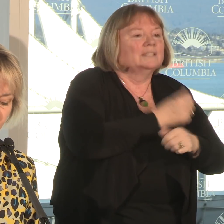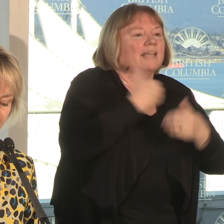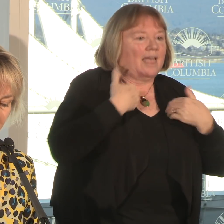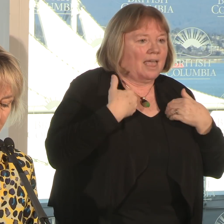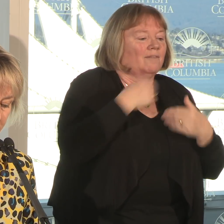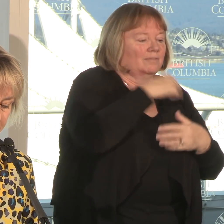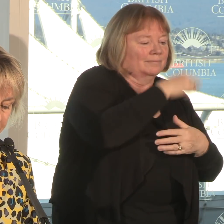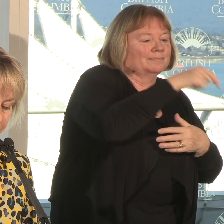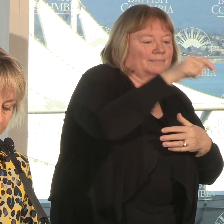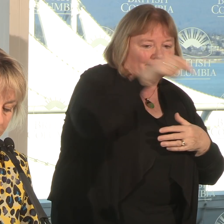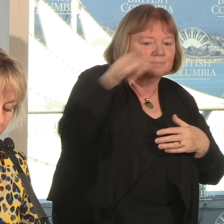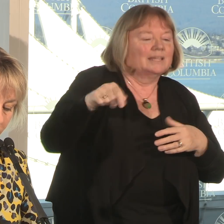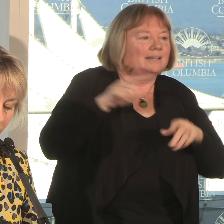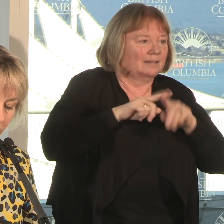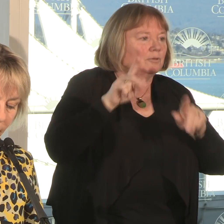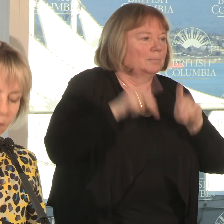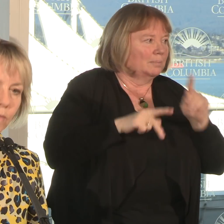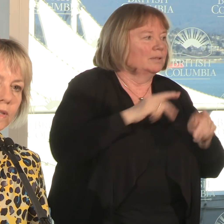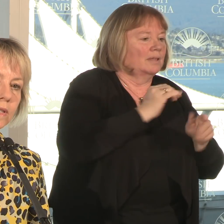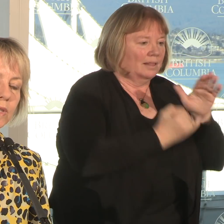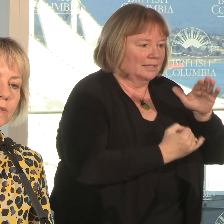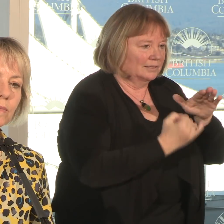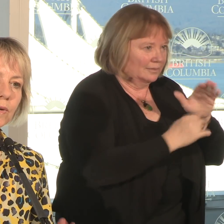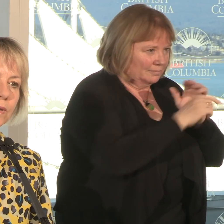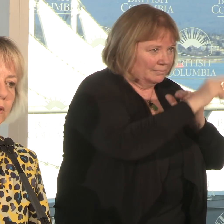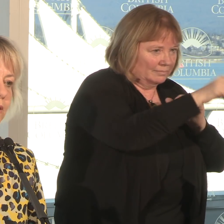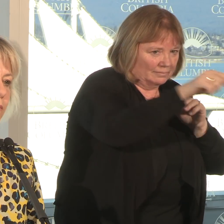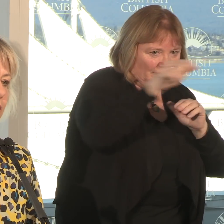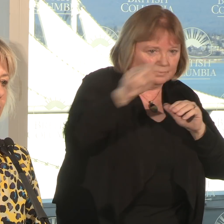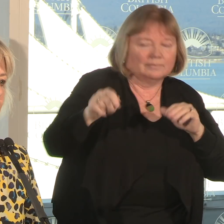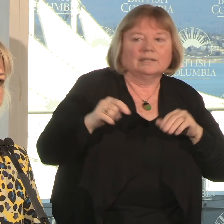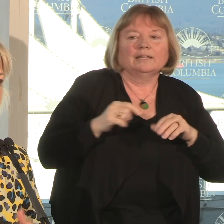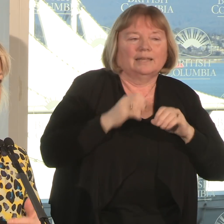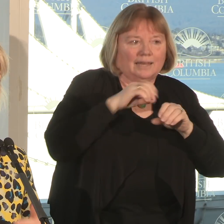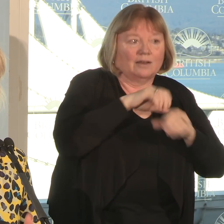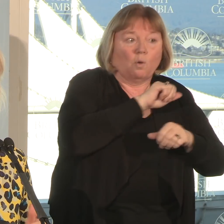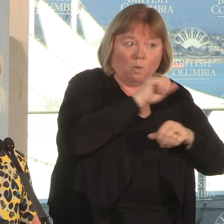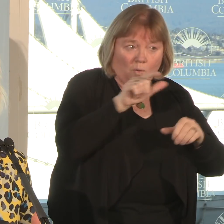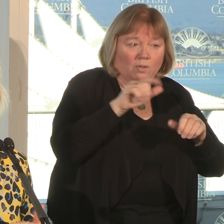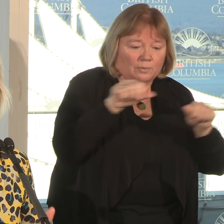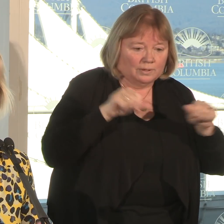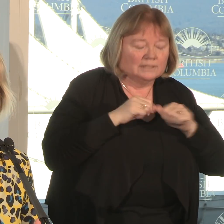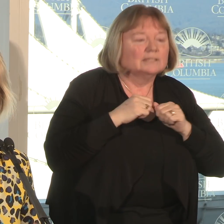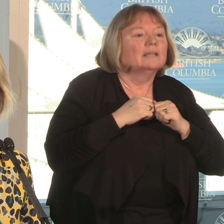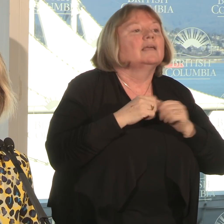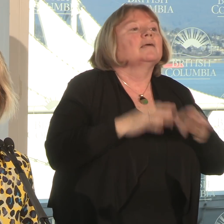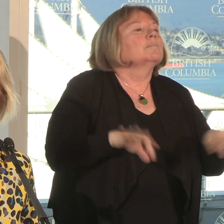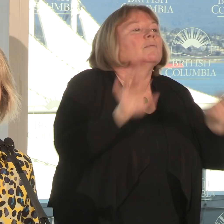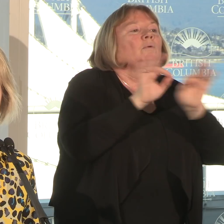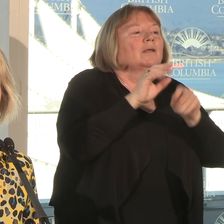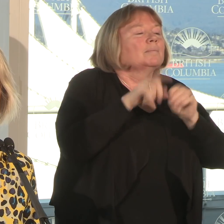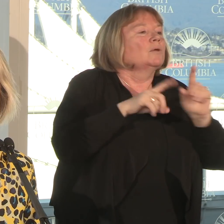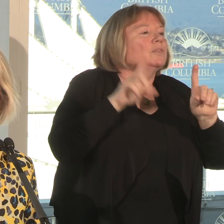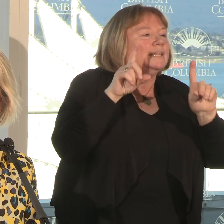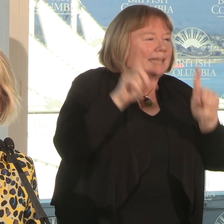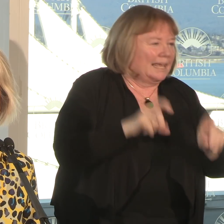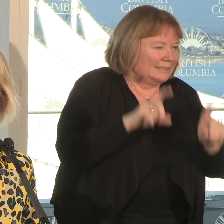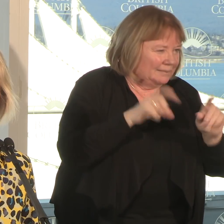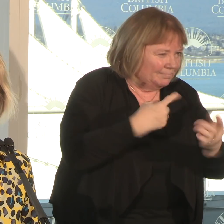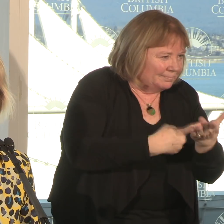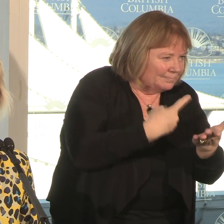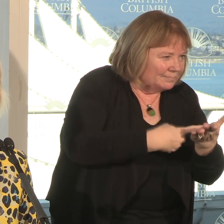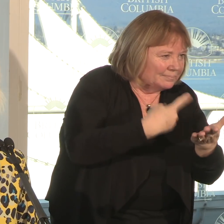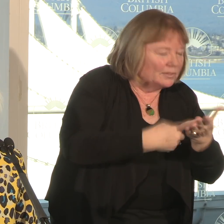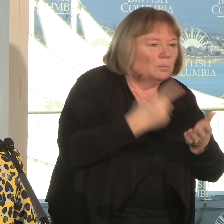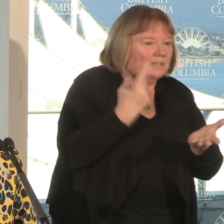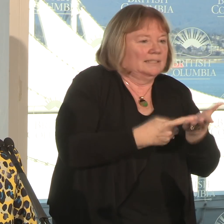with COVID-19. One of the most important things I want to talk about today is about our testing strategy, and we've been talking about